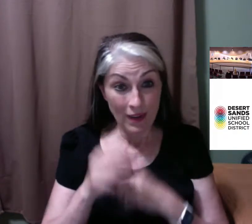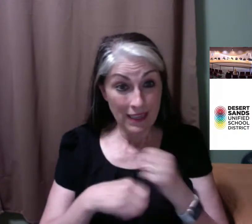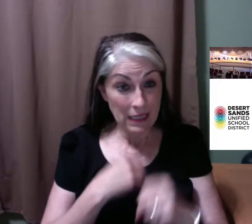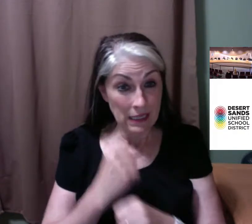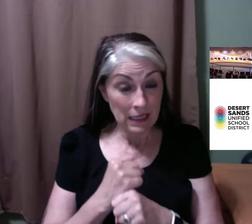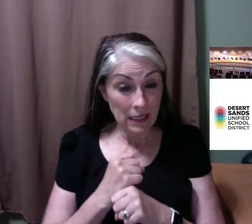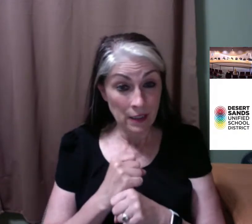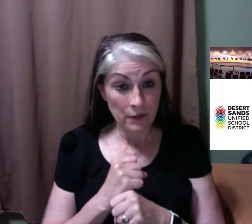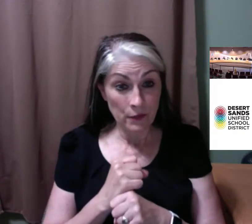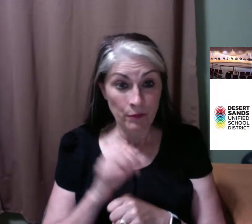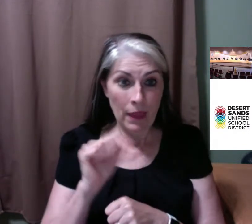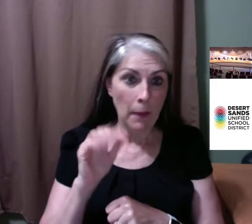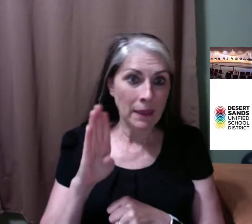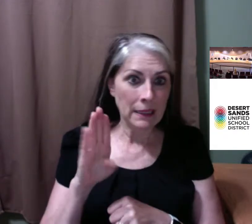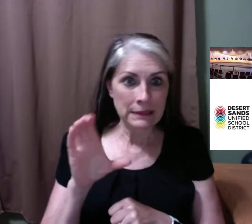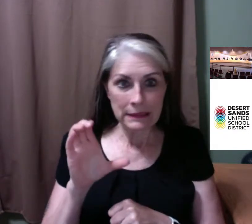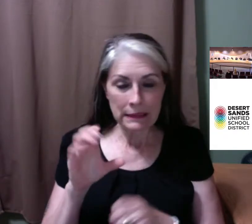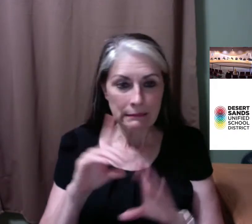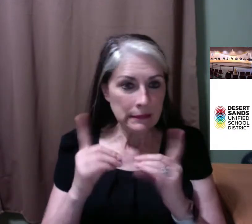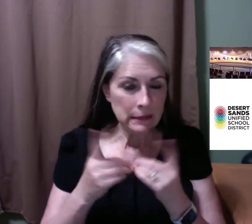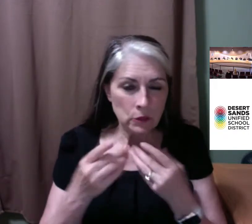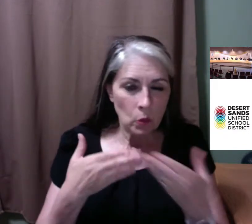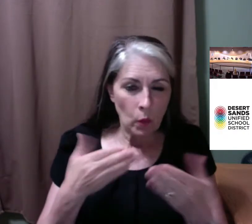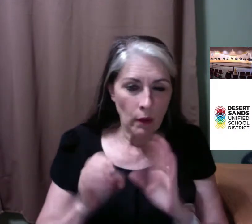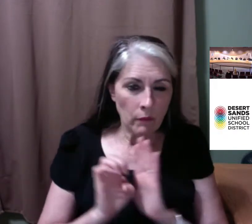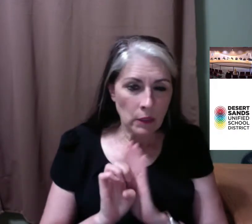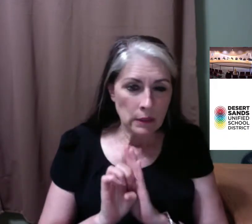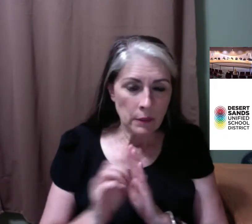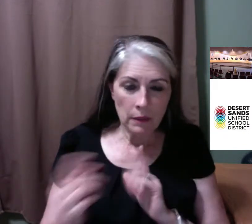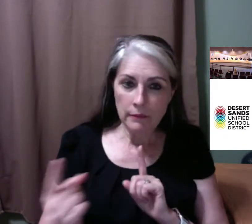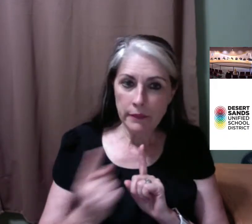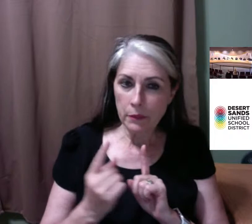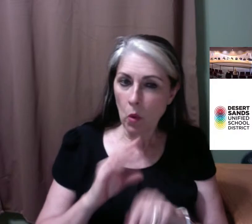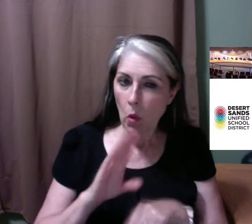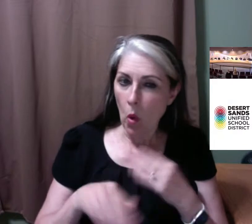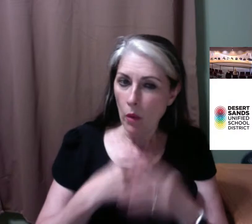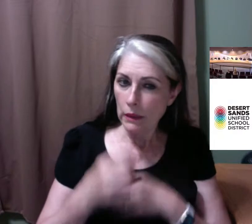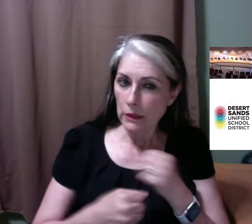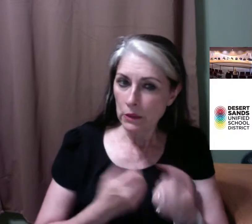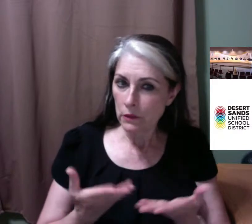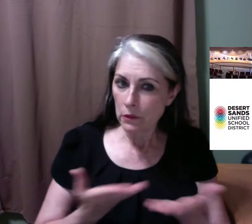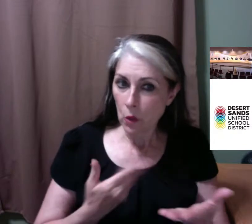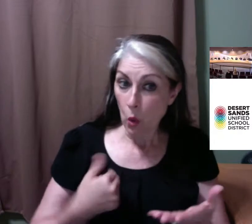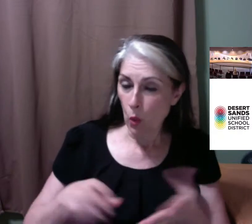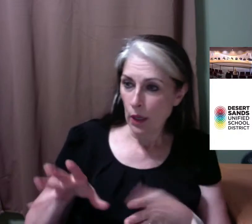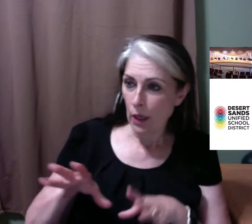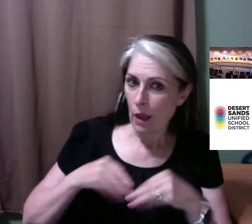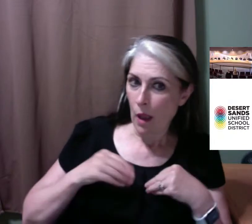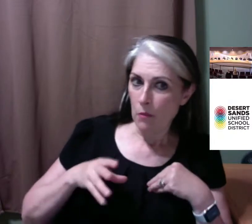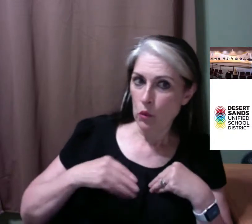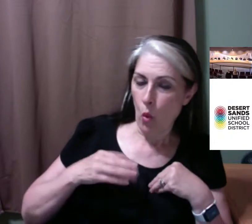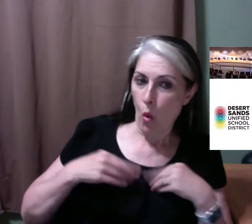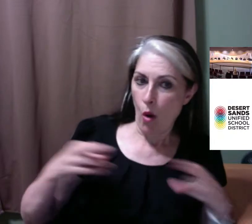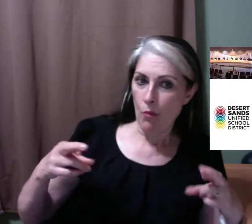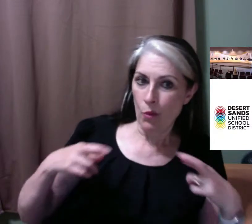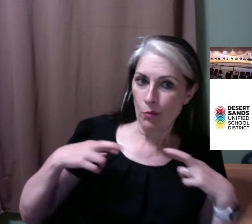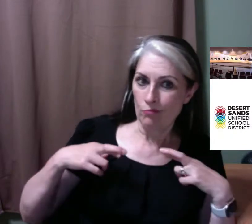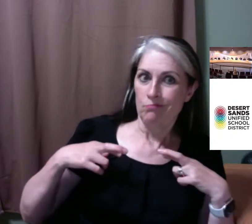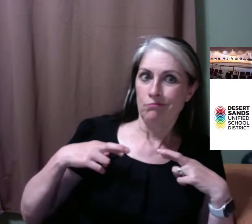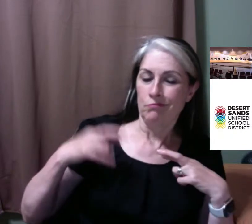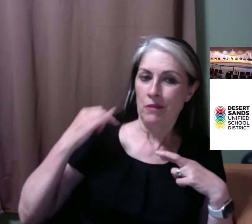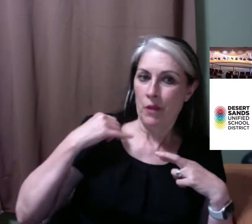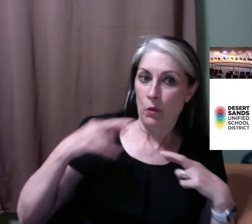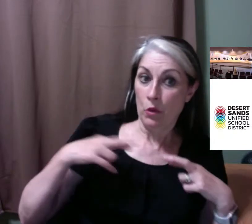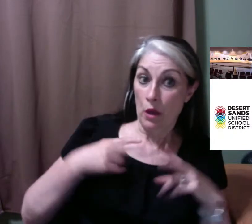an ABC district, wherever they're at, and they come with all their years of service, we absorb their pension as if they retire from us. Is that